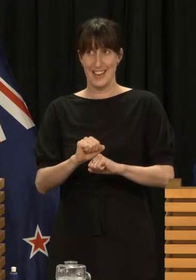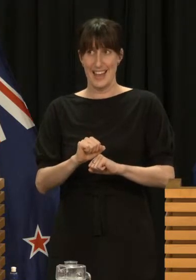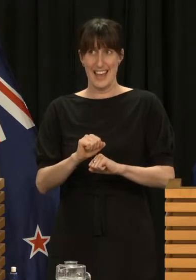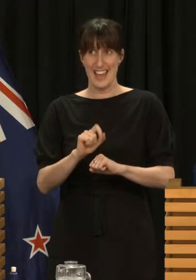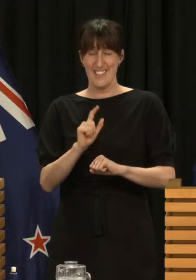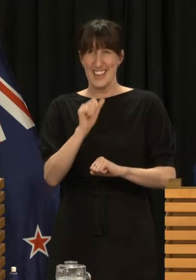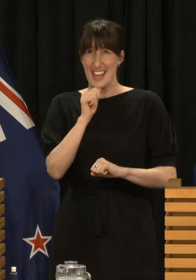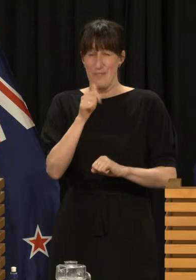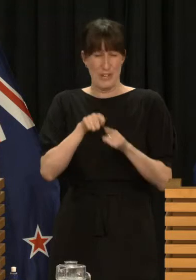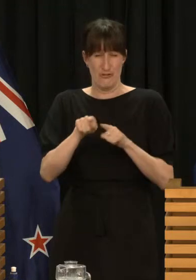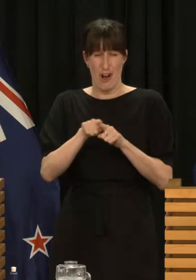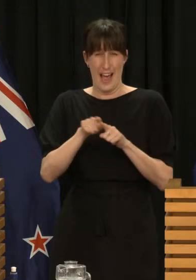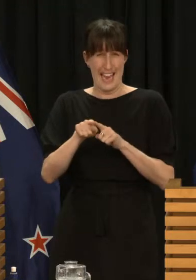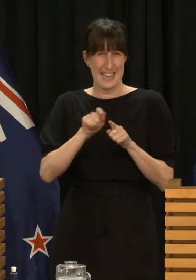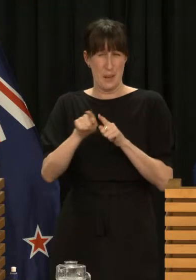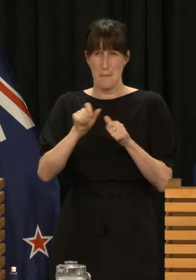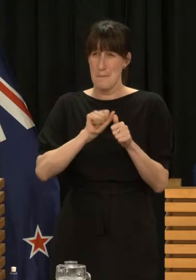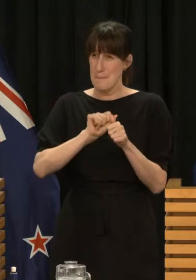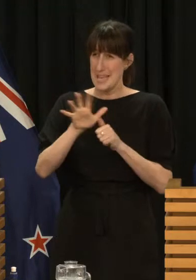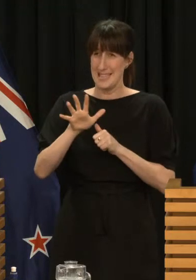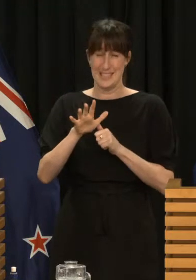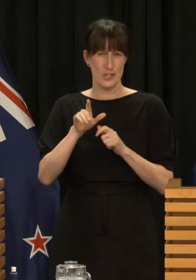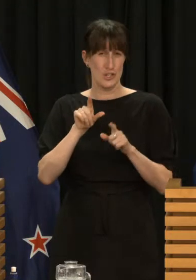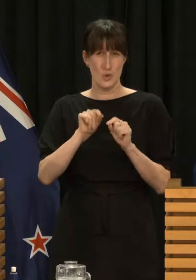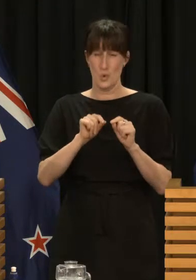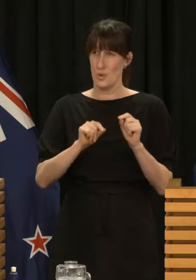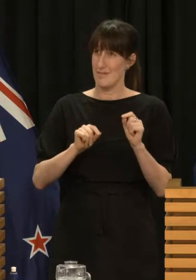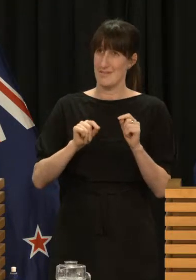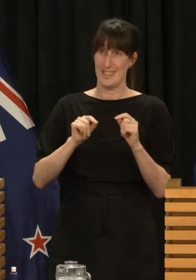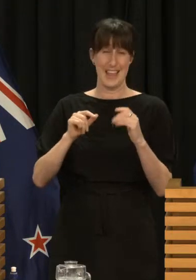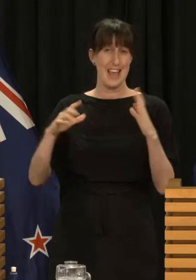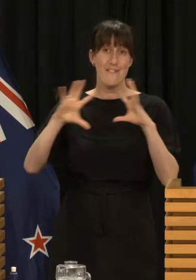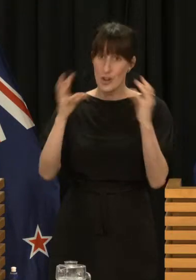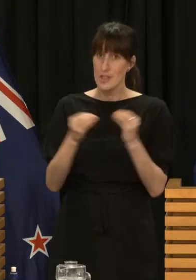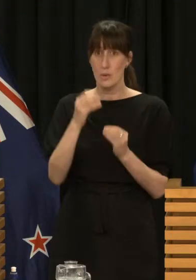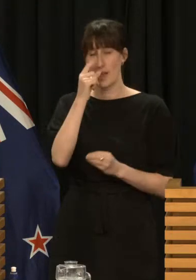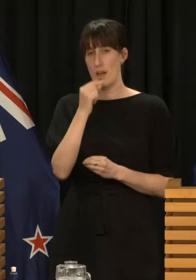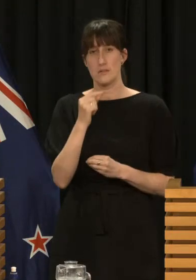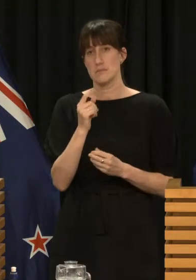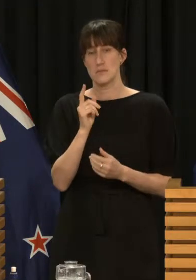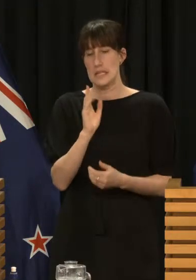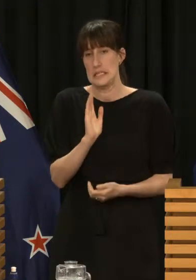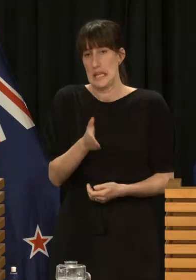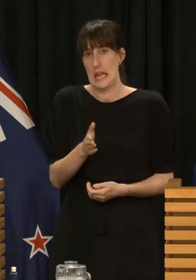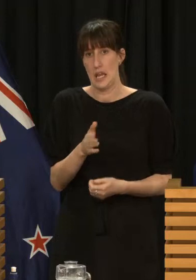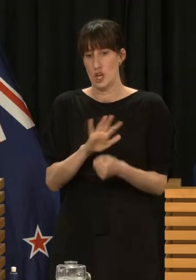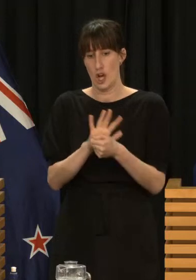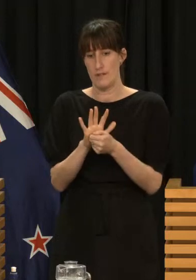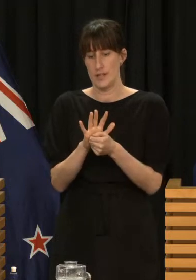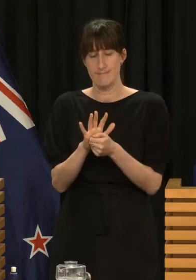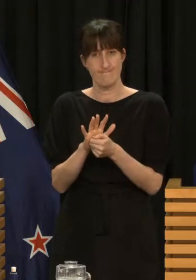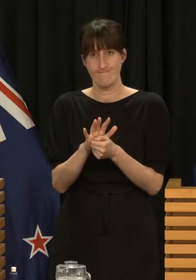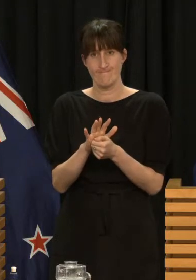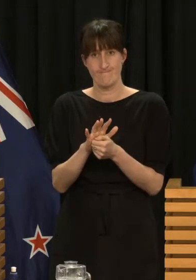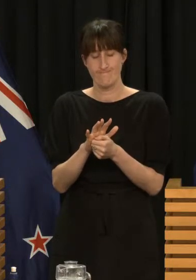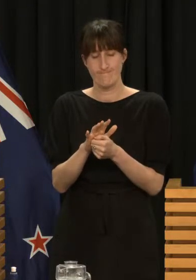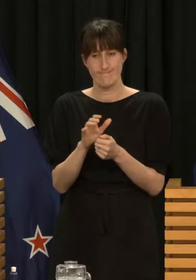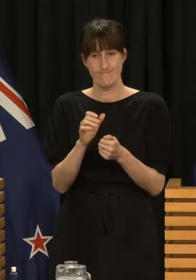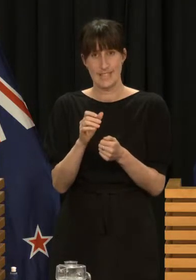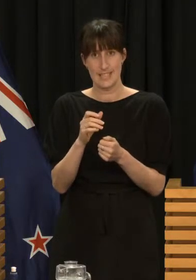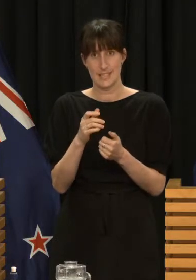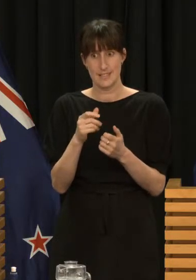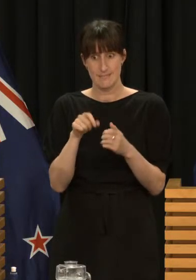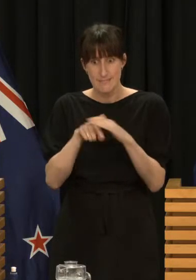for viruses to work their way through. So that's why constant vigilance is so important. It's why contact tracing is